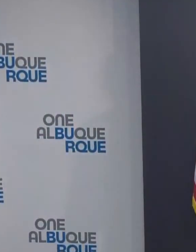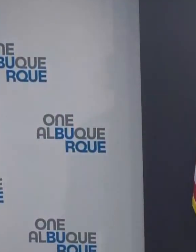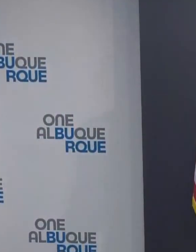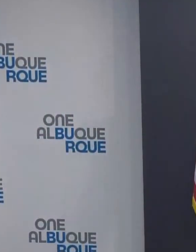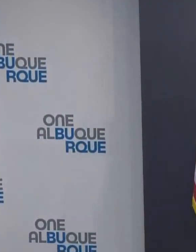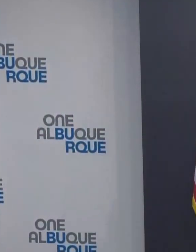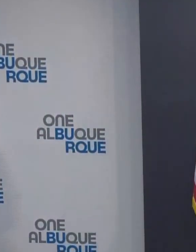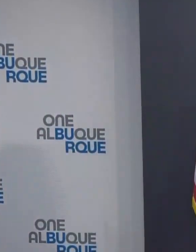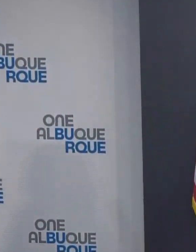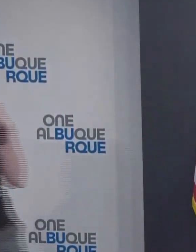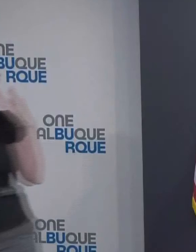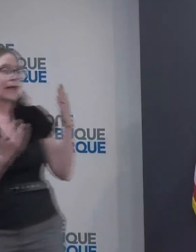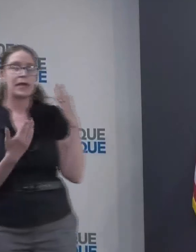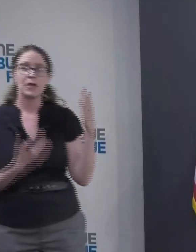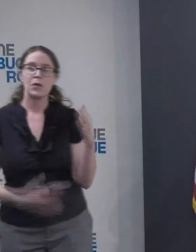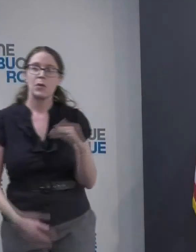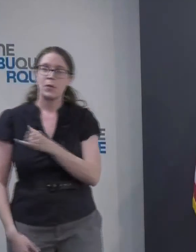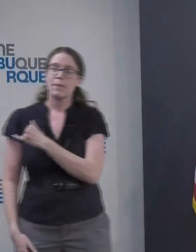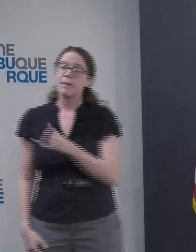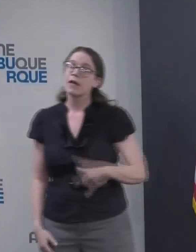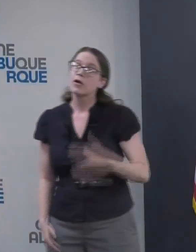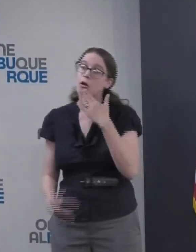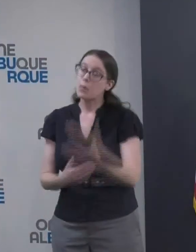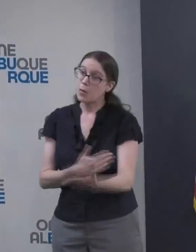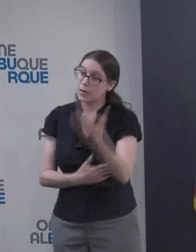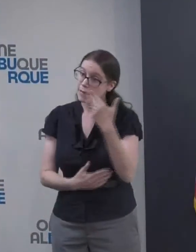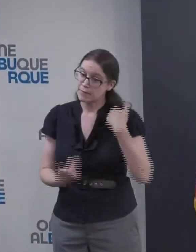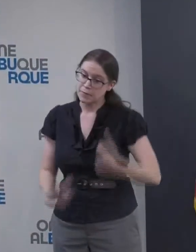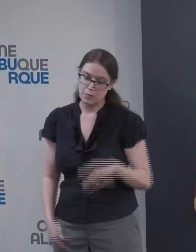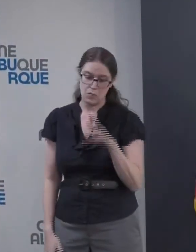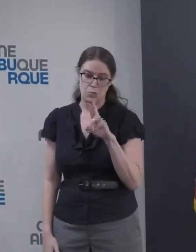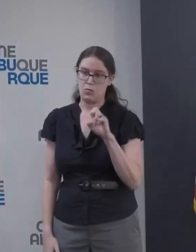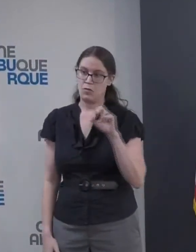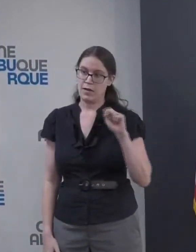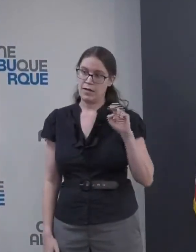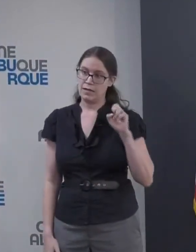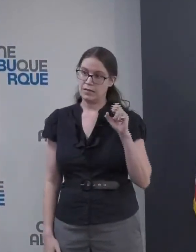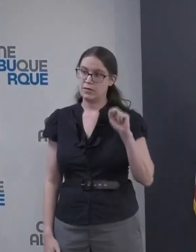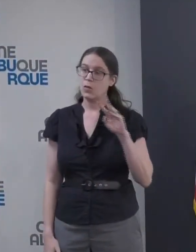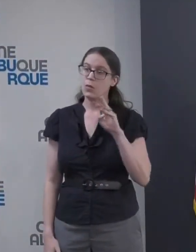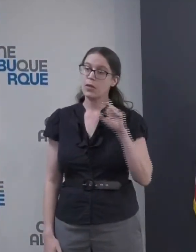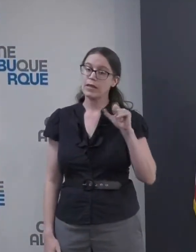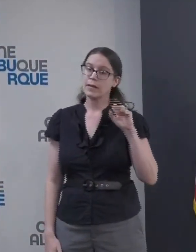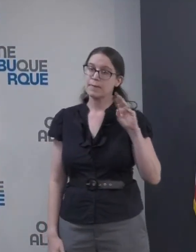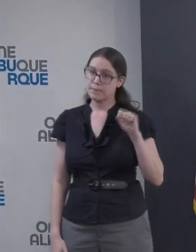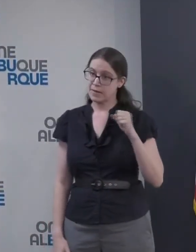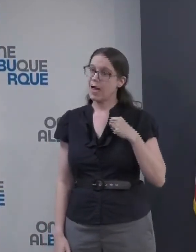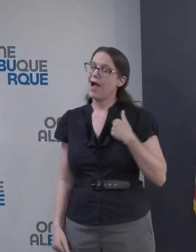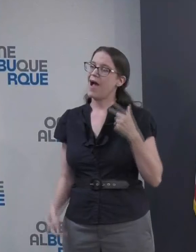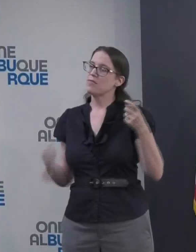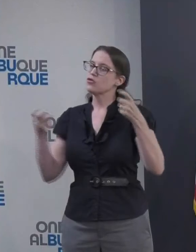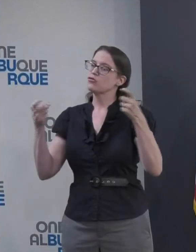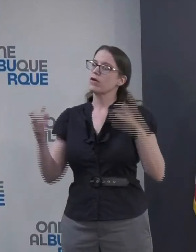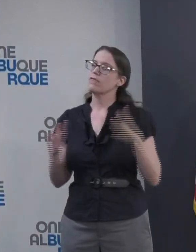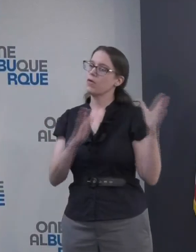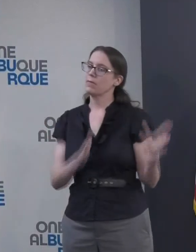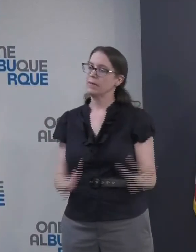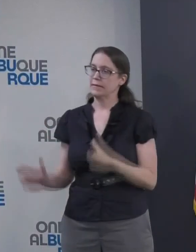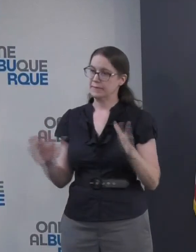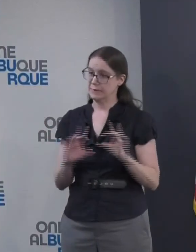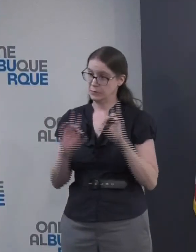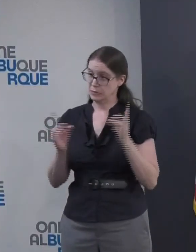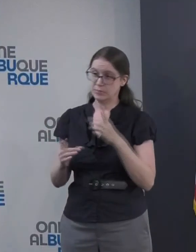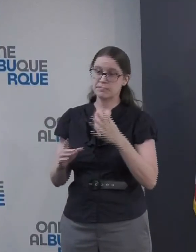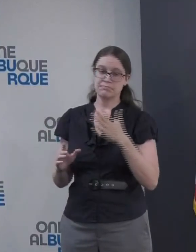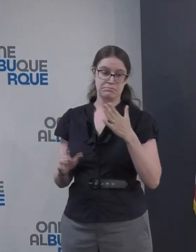Mayor, thank you. Good morning, everybody. My name is Brennan Williams. I serve as the Director of the Planning Department, and from